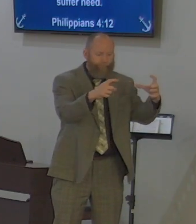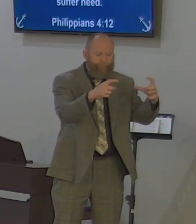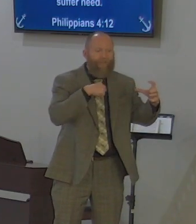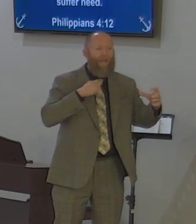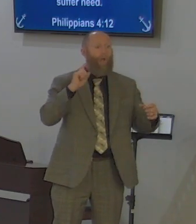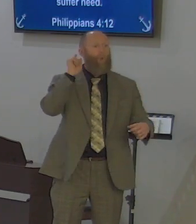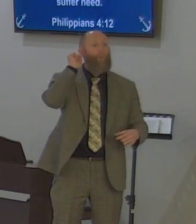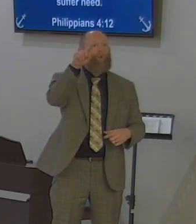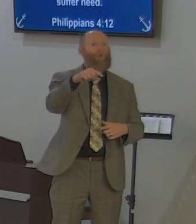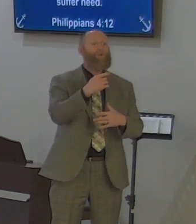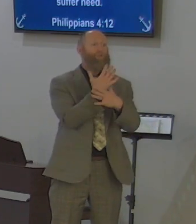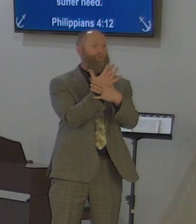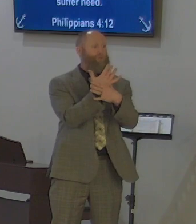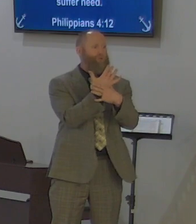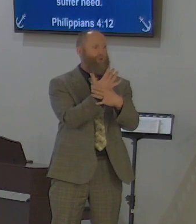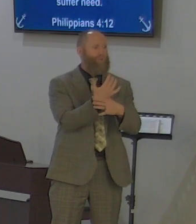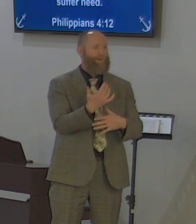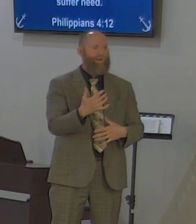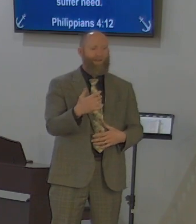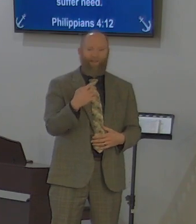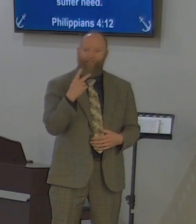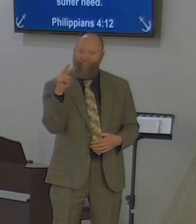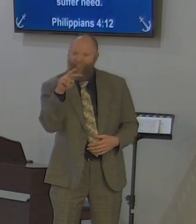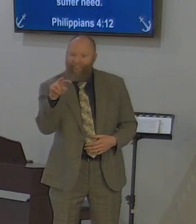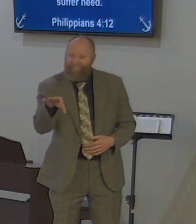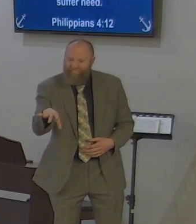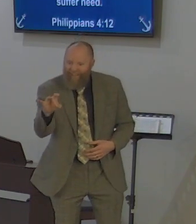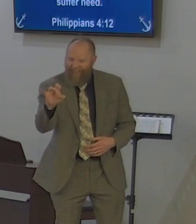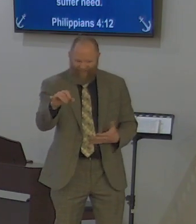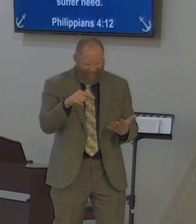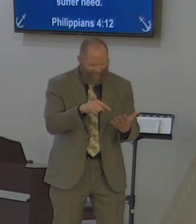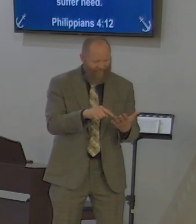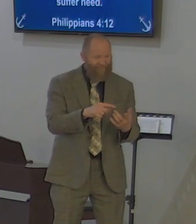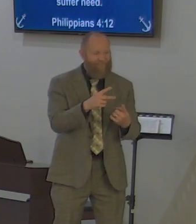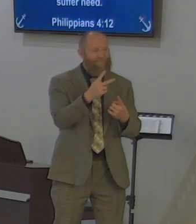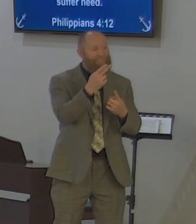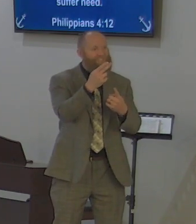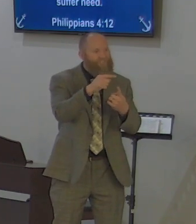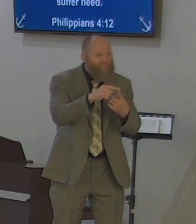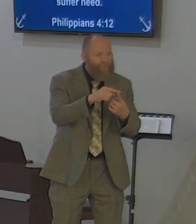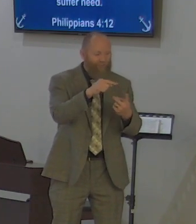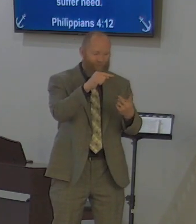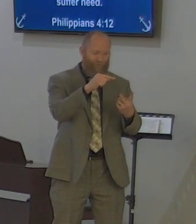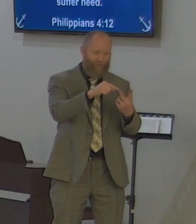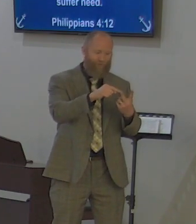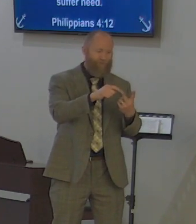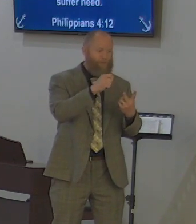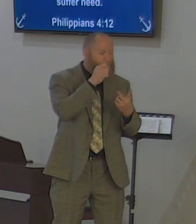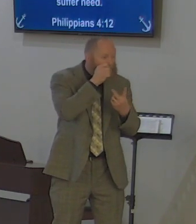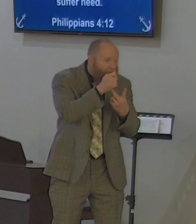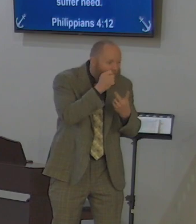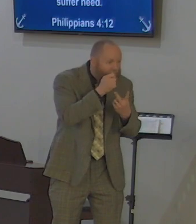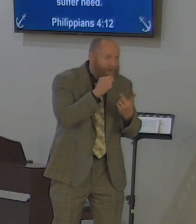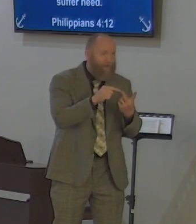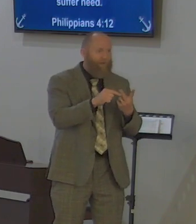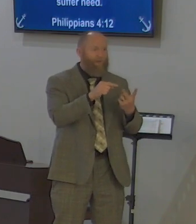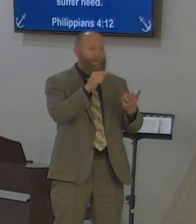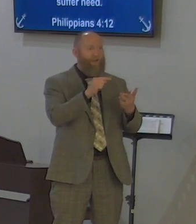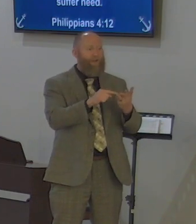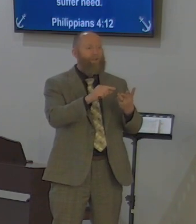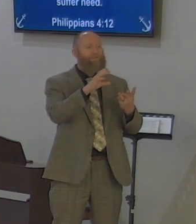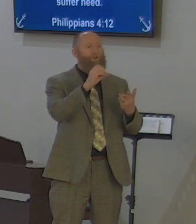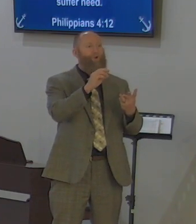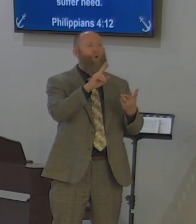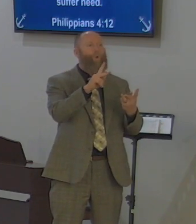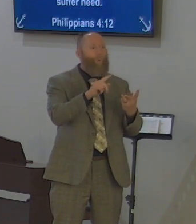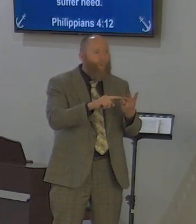I mean, it had a magnifying glass, tweezers, scissors, corkscrew, don't know what for. I never took a cork out of anything in my